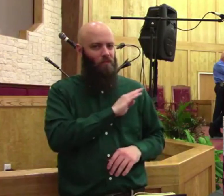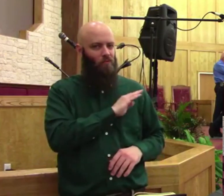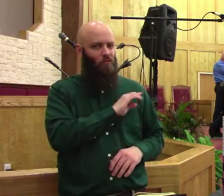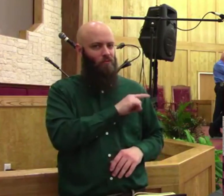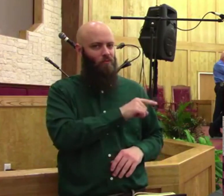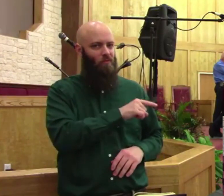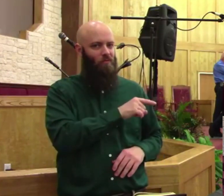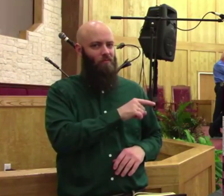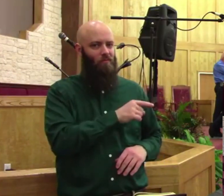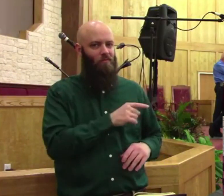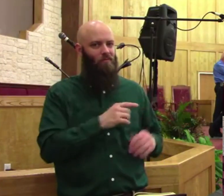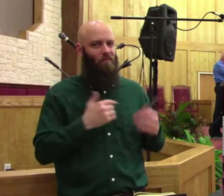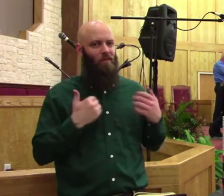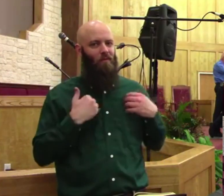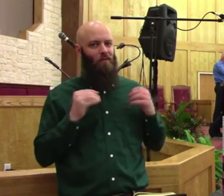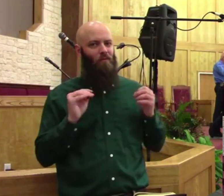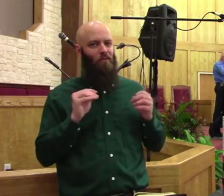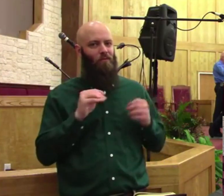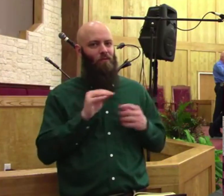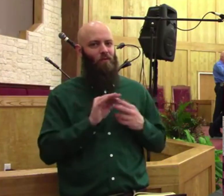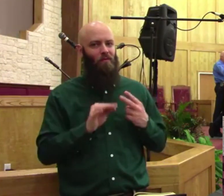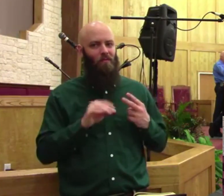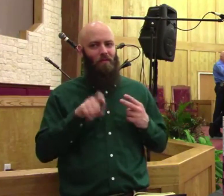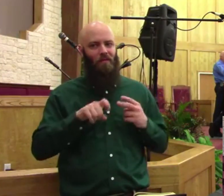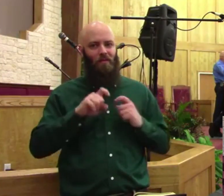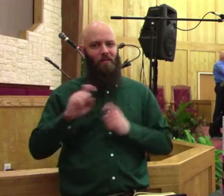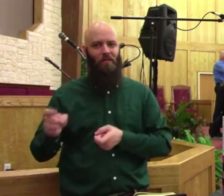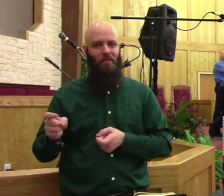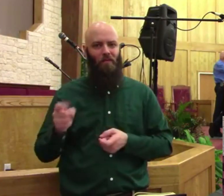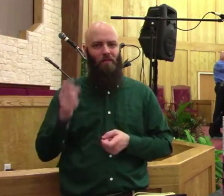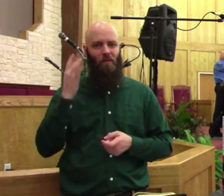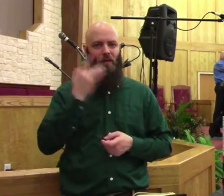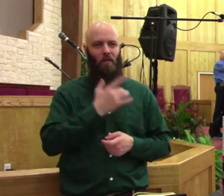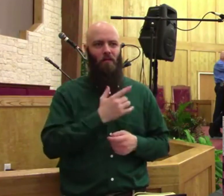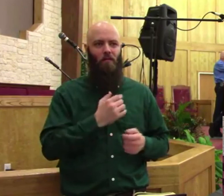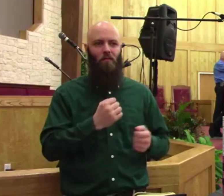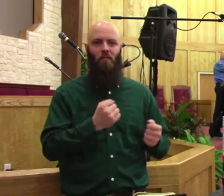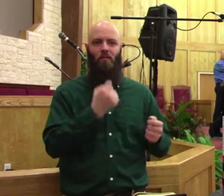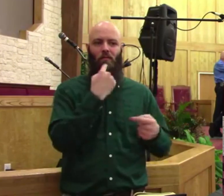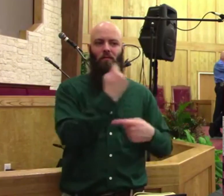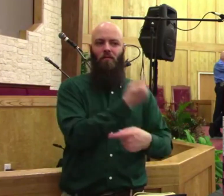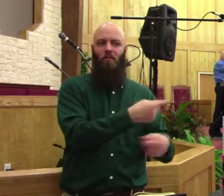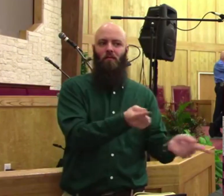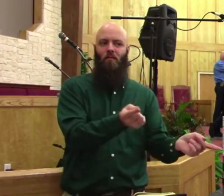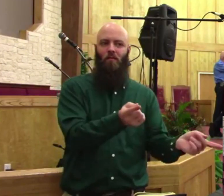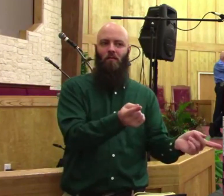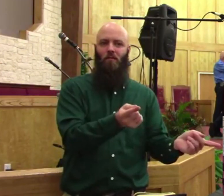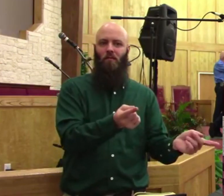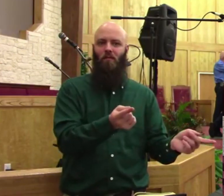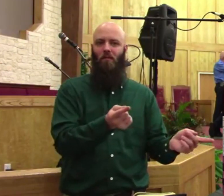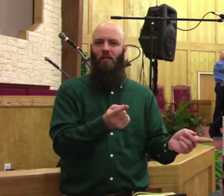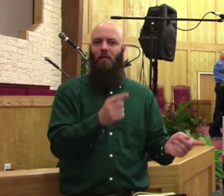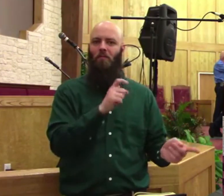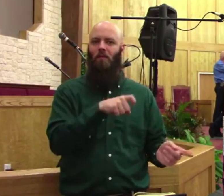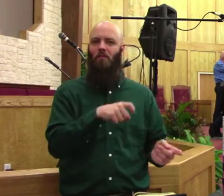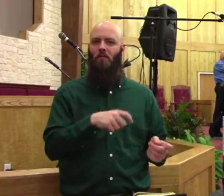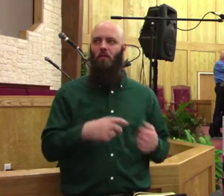Belshazzar had no choice but to give it, because he was on public record. He had to save